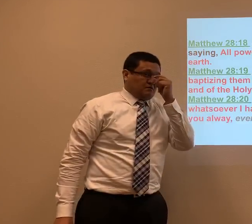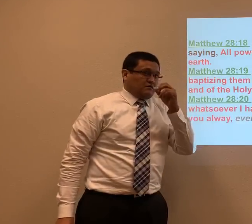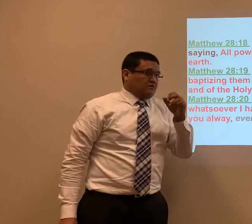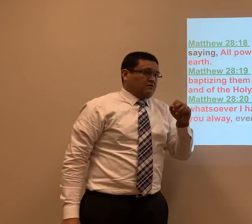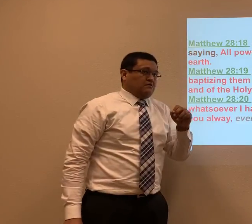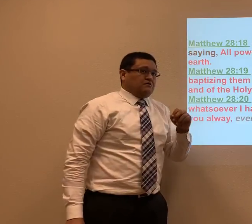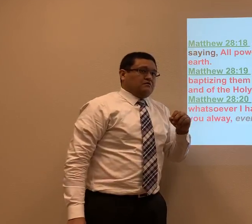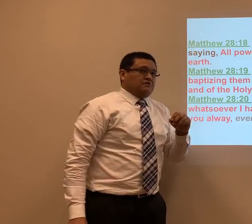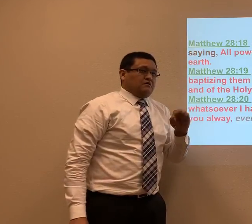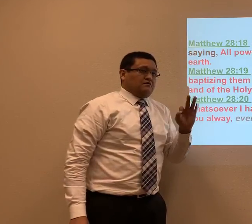teach.